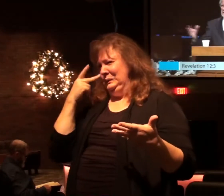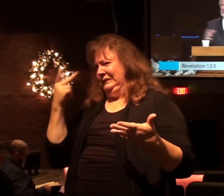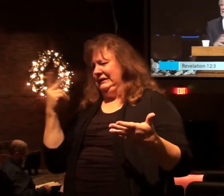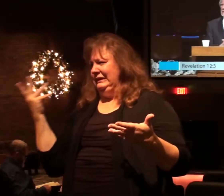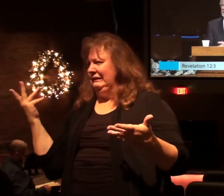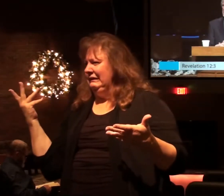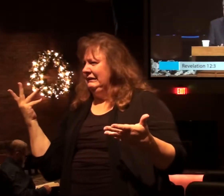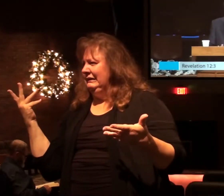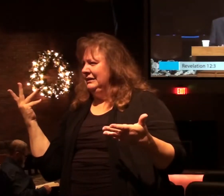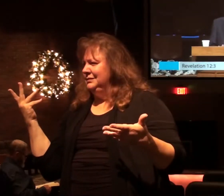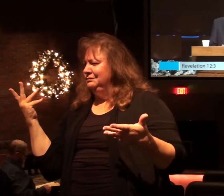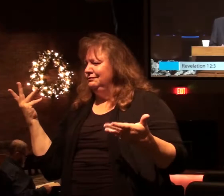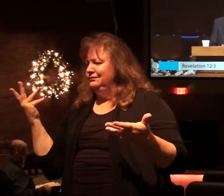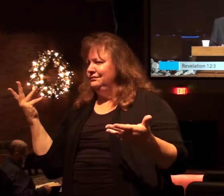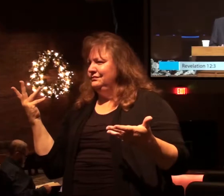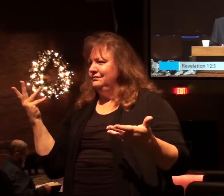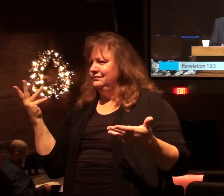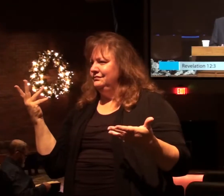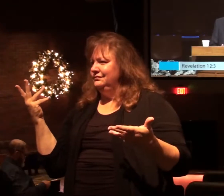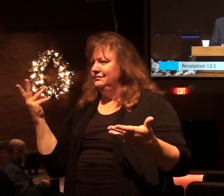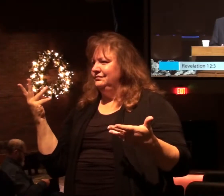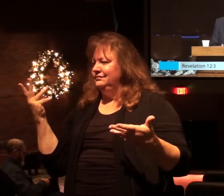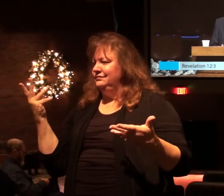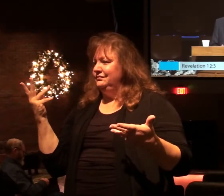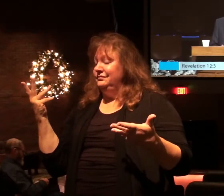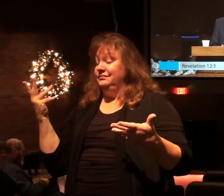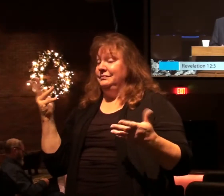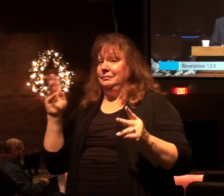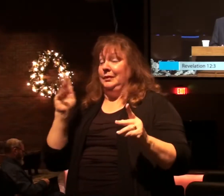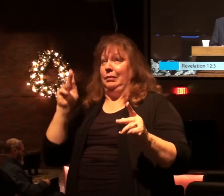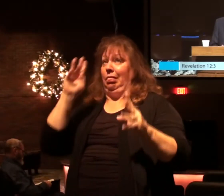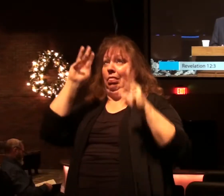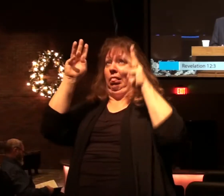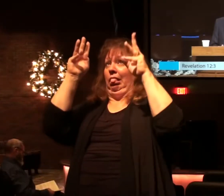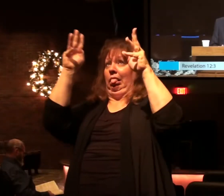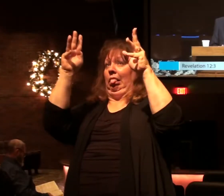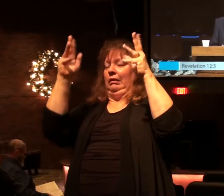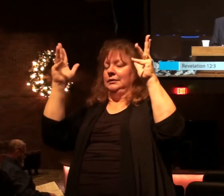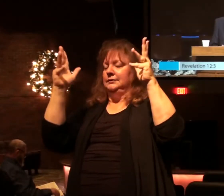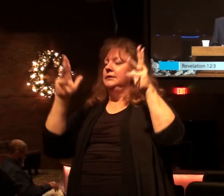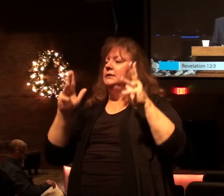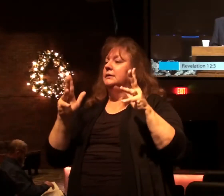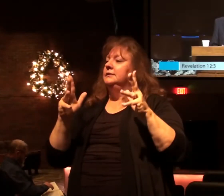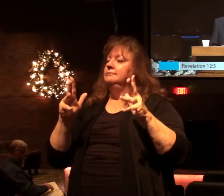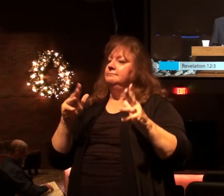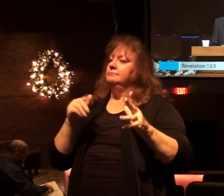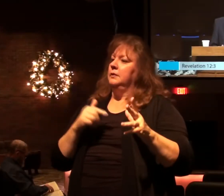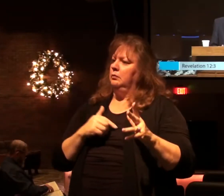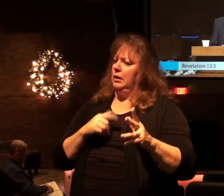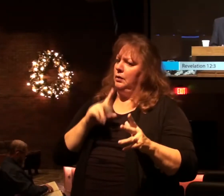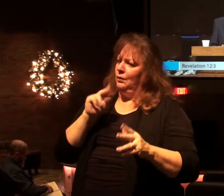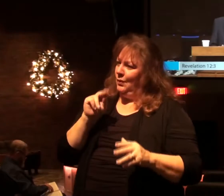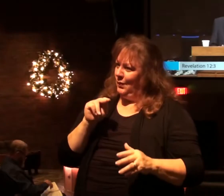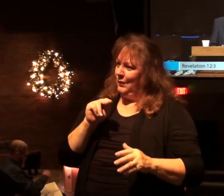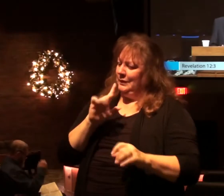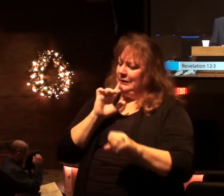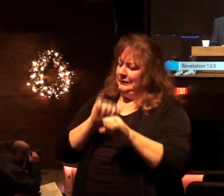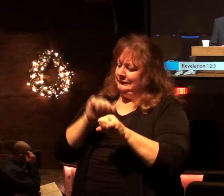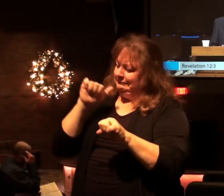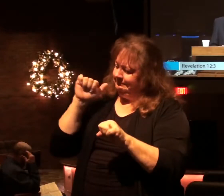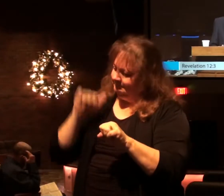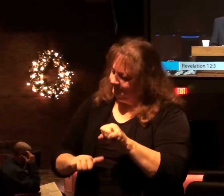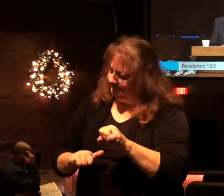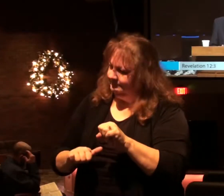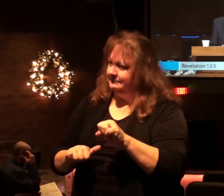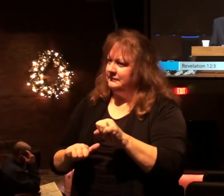in the fanciful world that's created. It has solid,